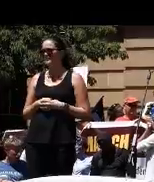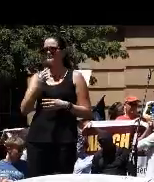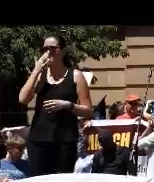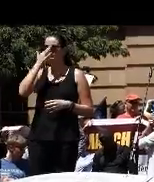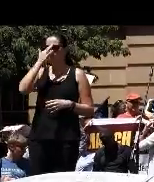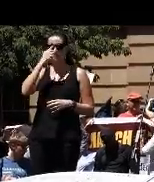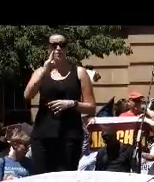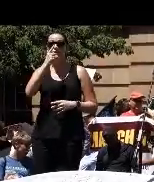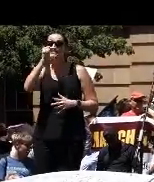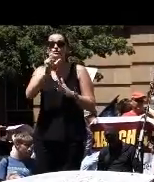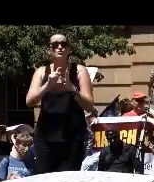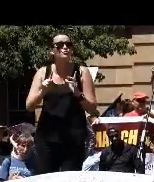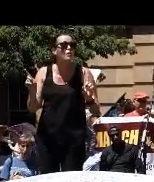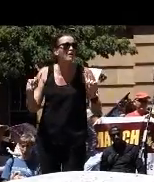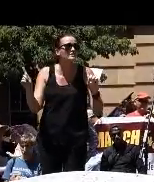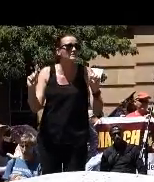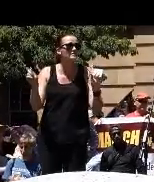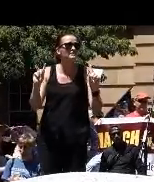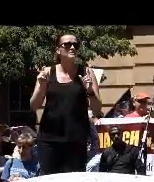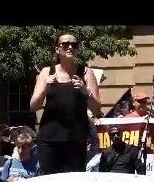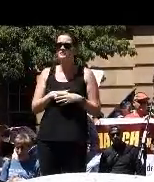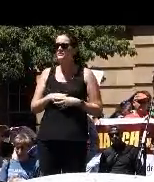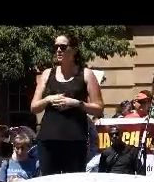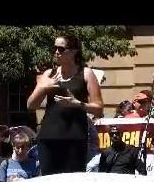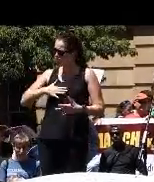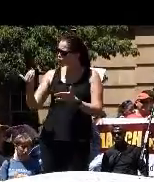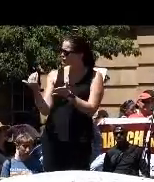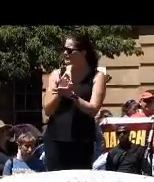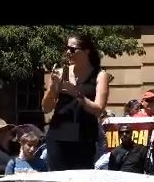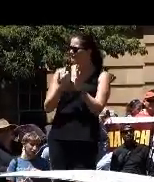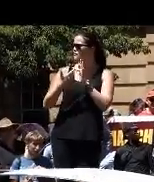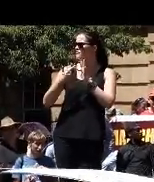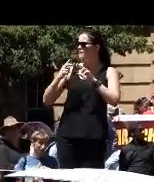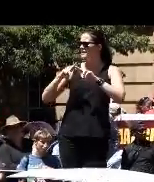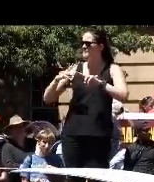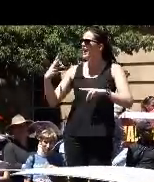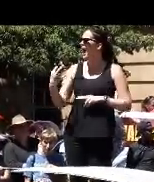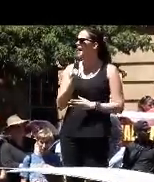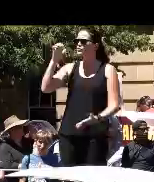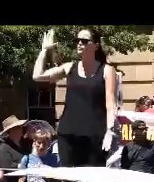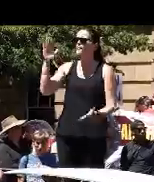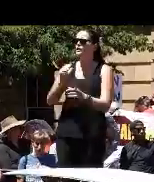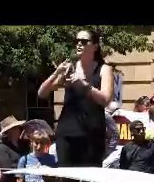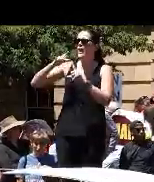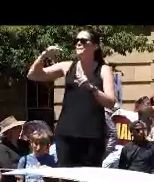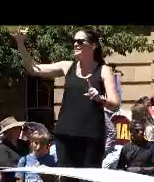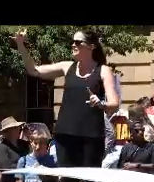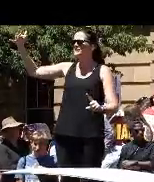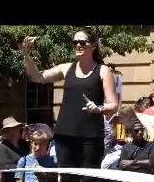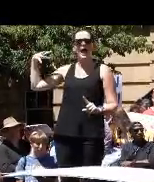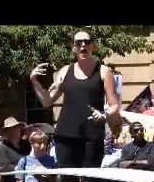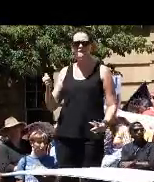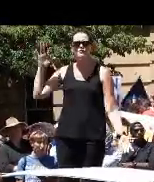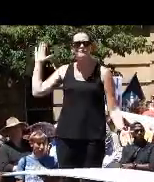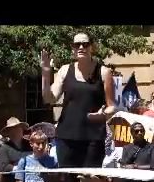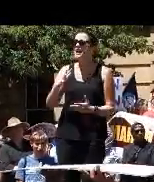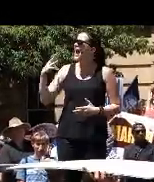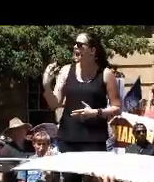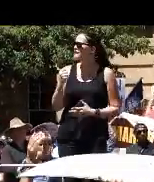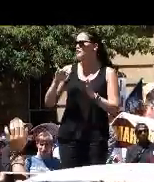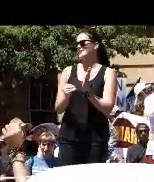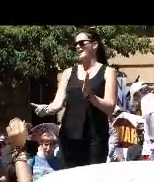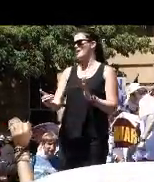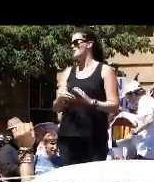So what can we do? If we want to save the Great Barrier Reef, we must reduce emissions dramatically and we must do it